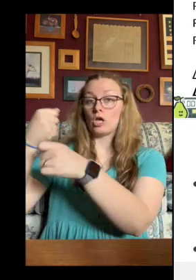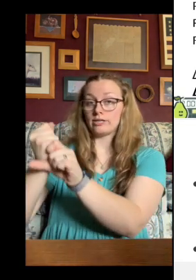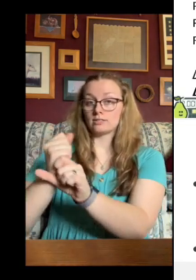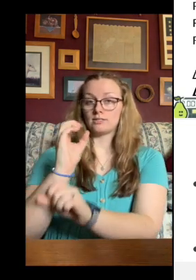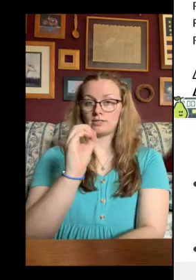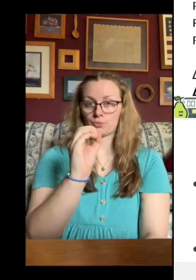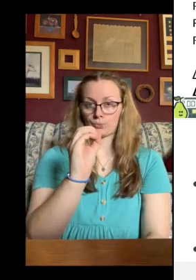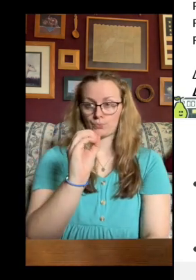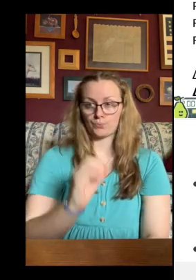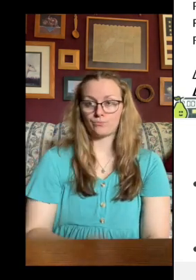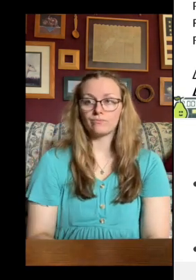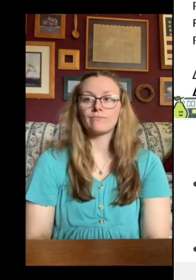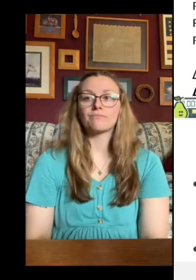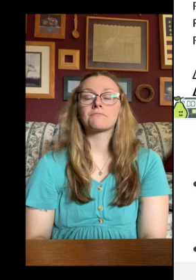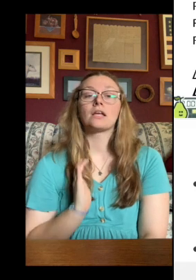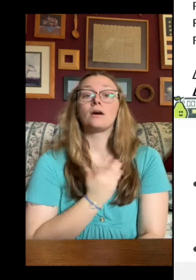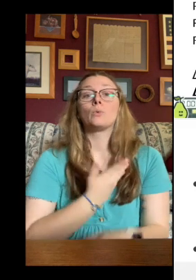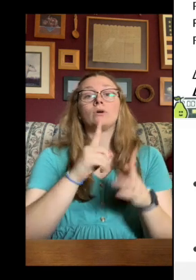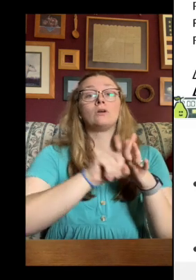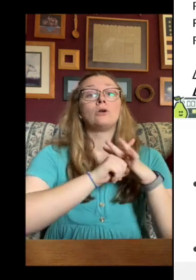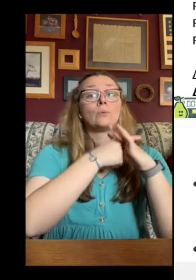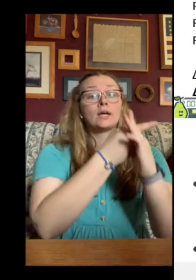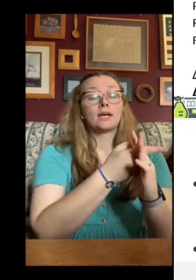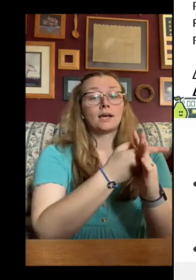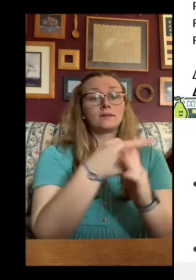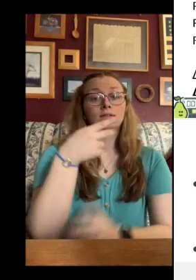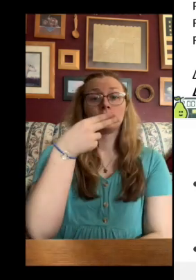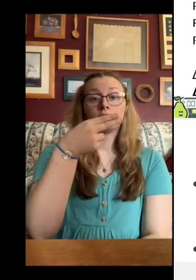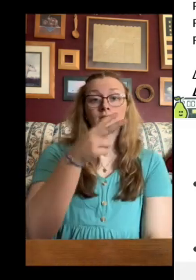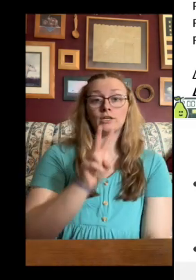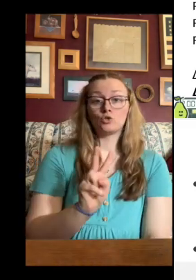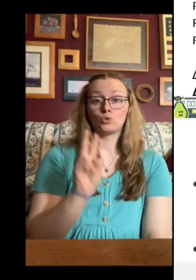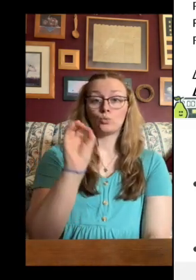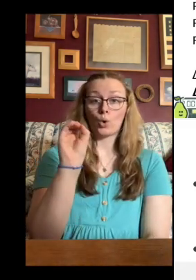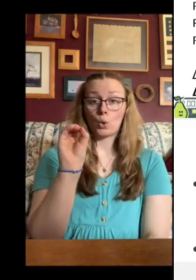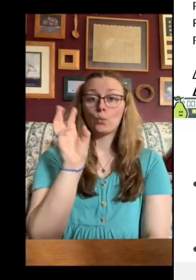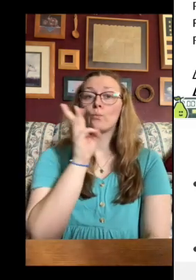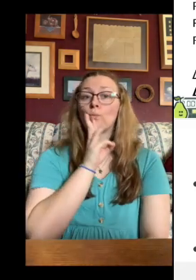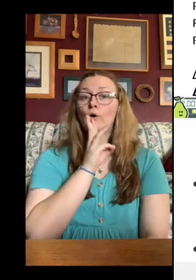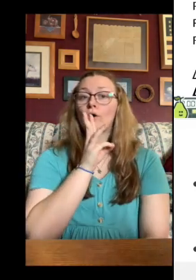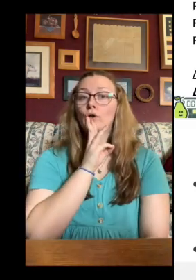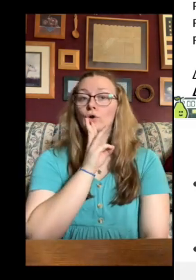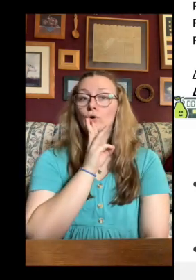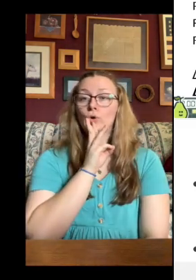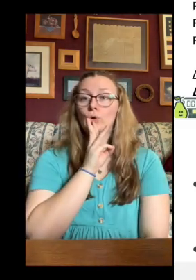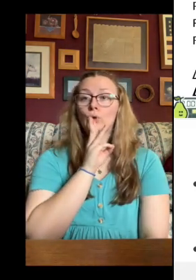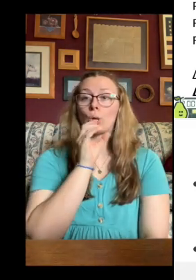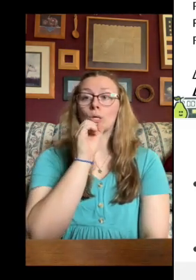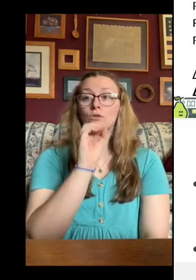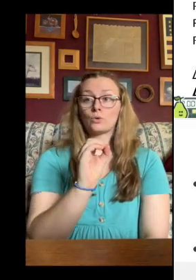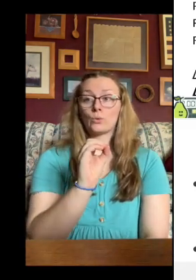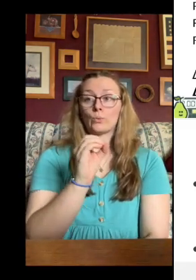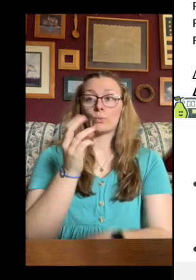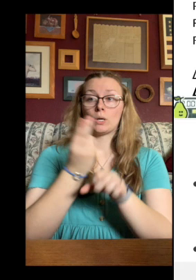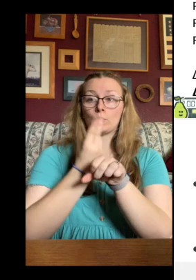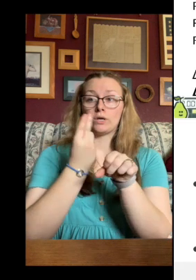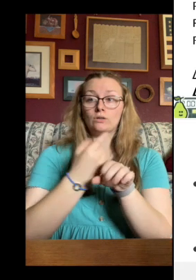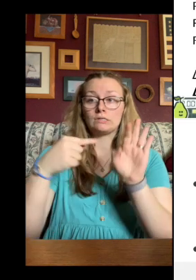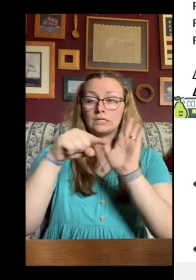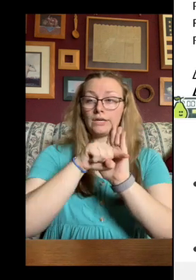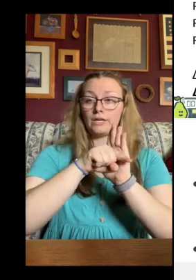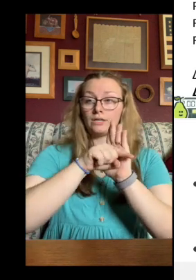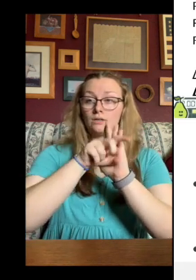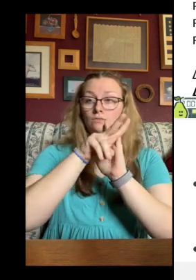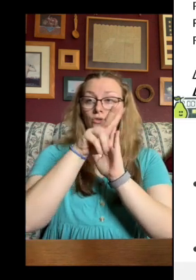Our reactant is H2O water. So we're going to use negative 285.830 this